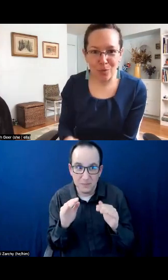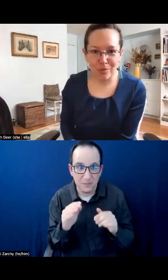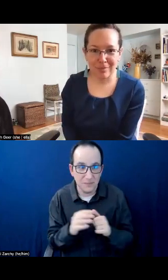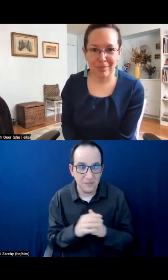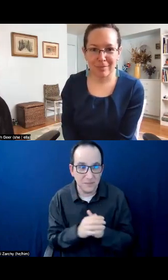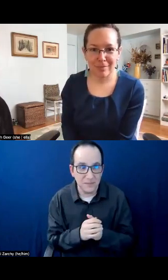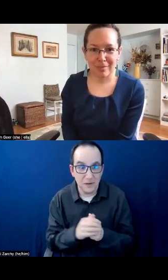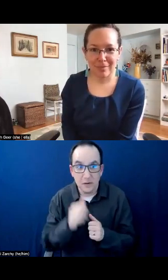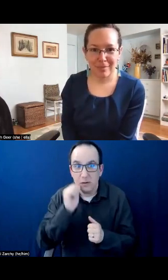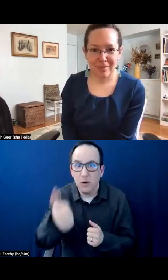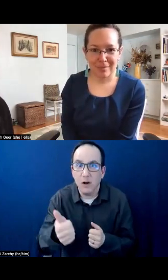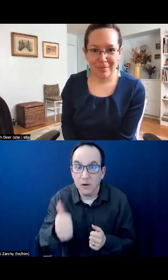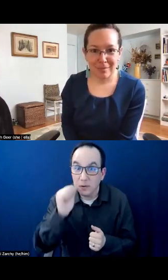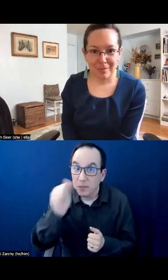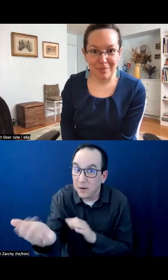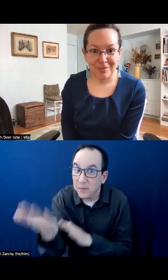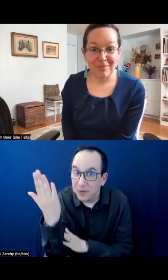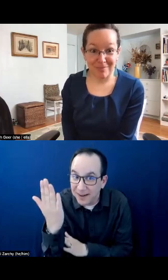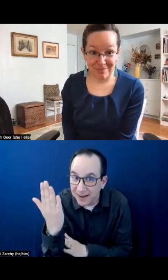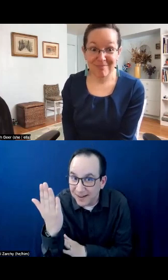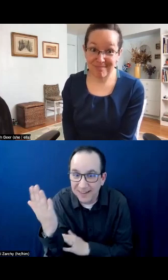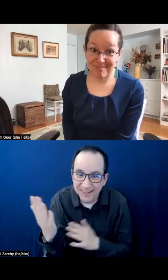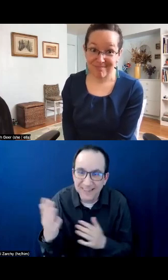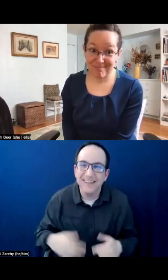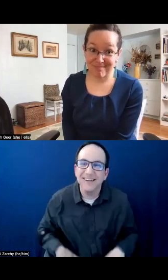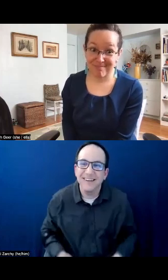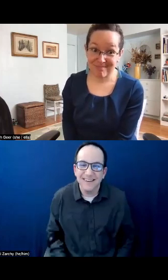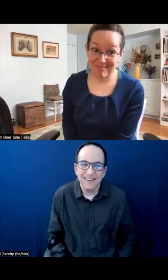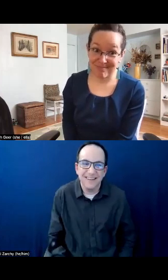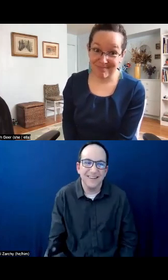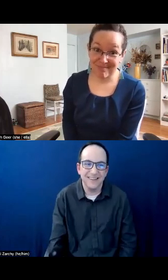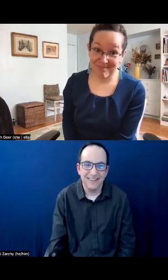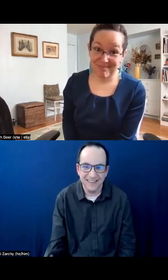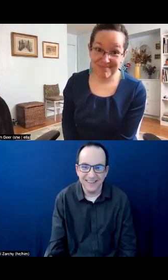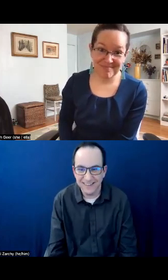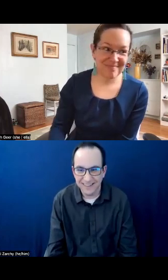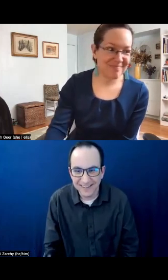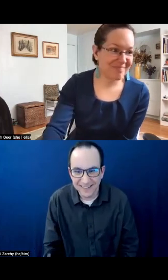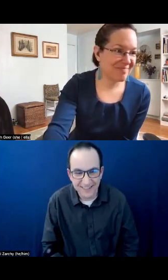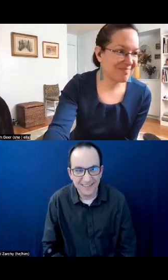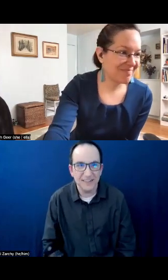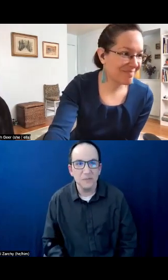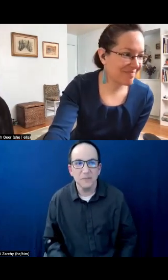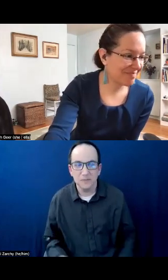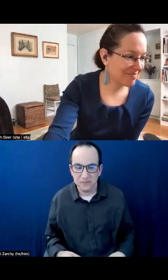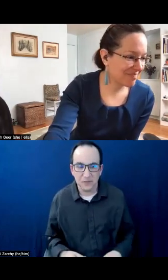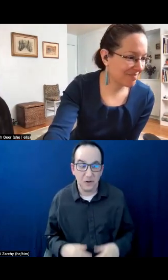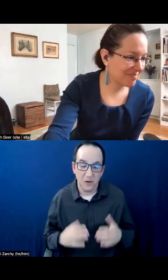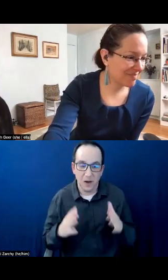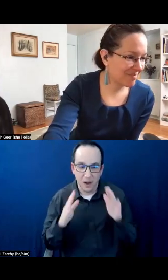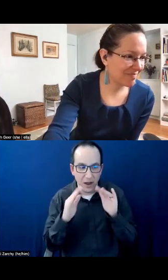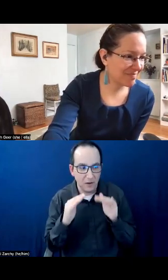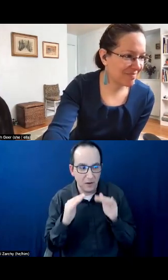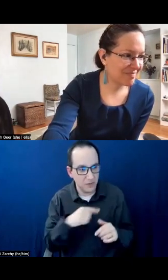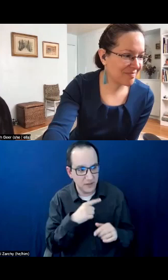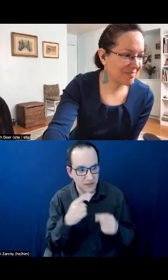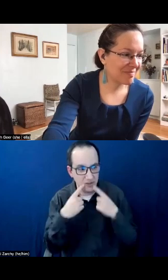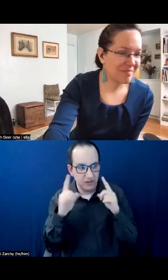next day, Monday morning. Yes, tomorrow. That's Tomorrow. tomorrow. That's tomorrow.